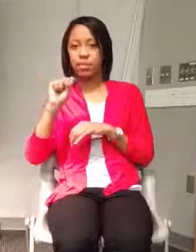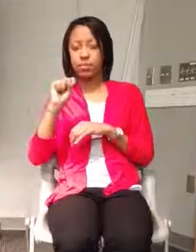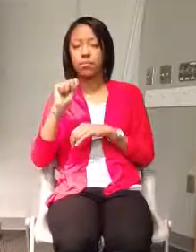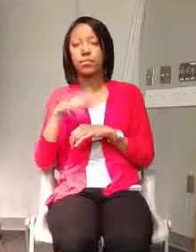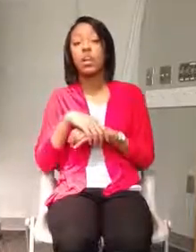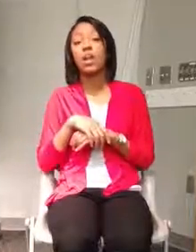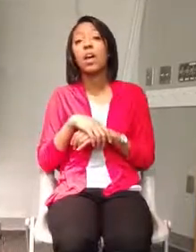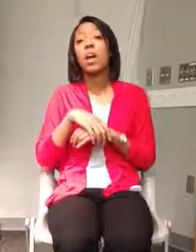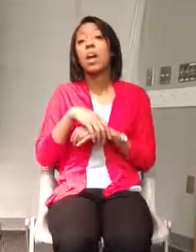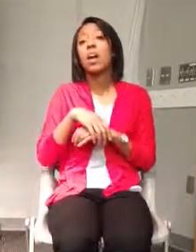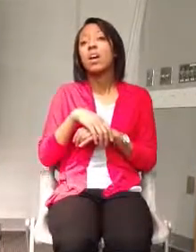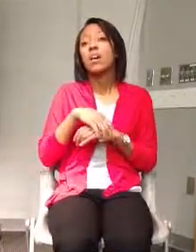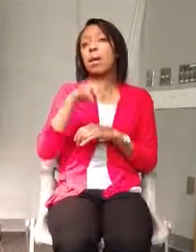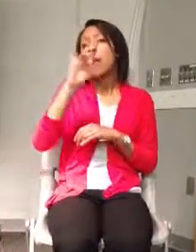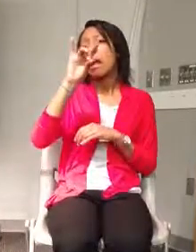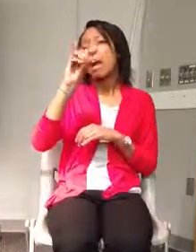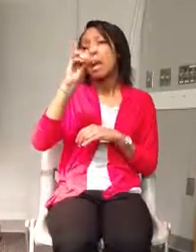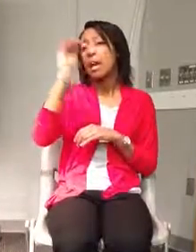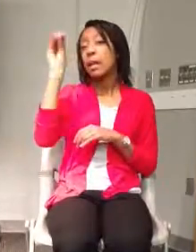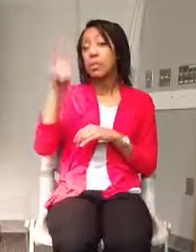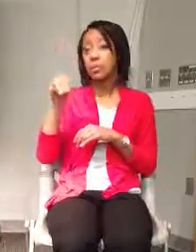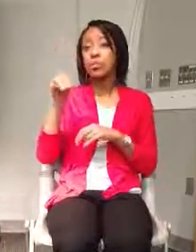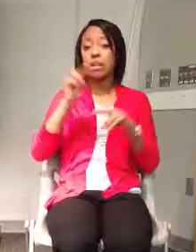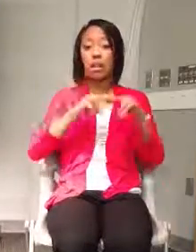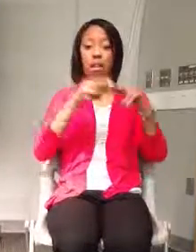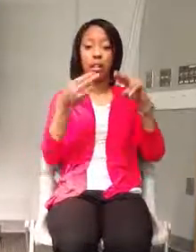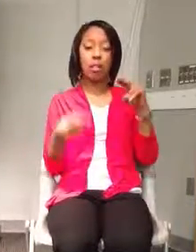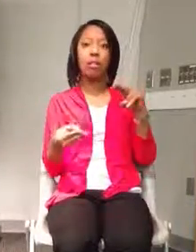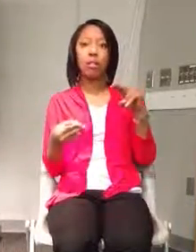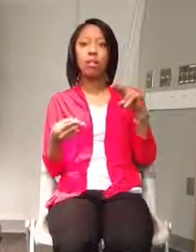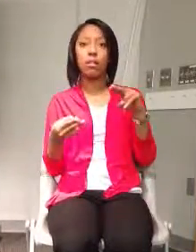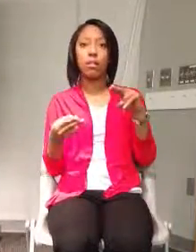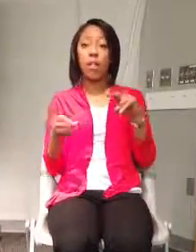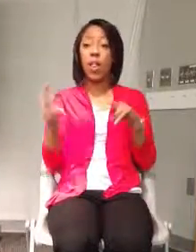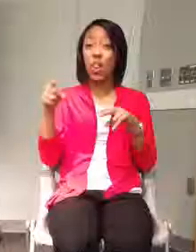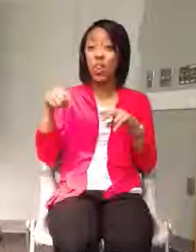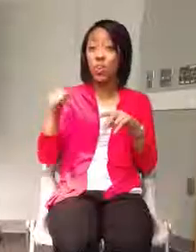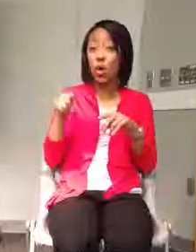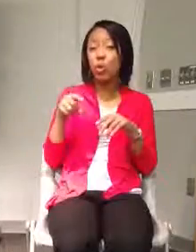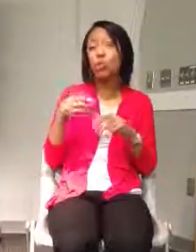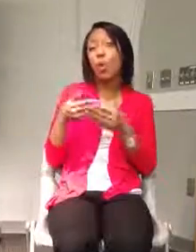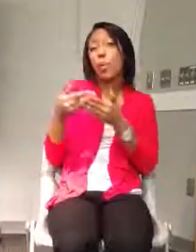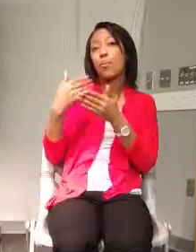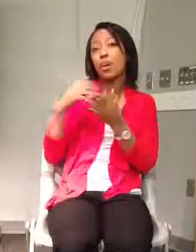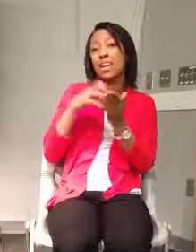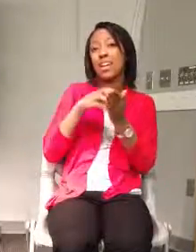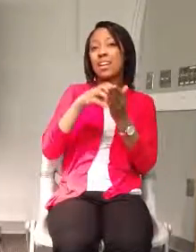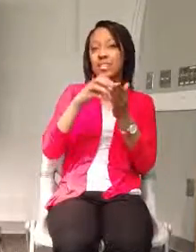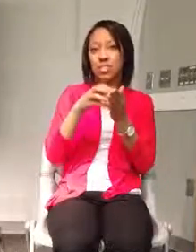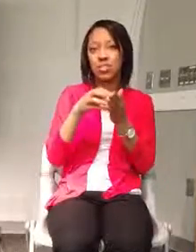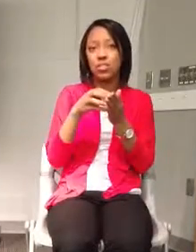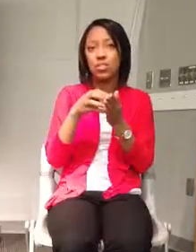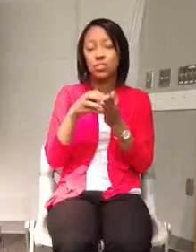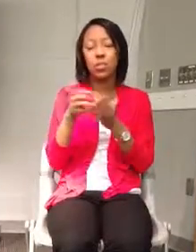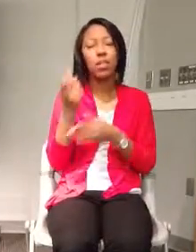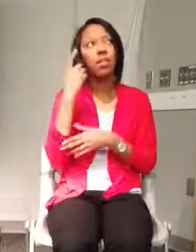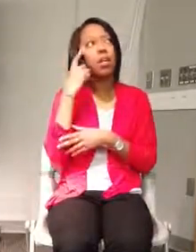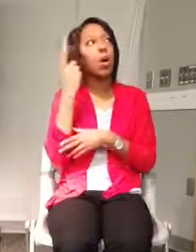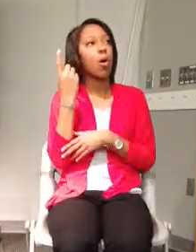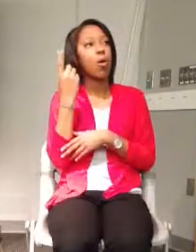become precancerous. So, when you look at how much do they have to use to prevent this in mice, it actually equates to about a